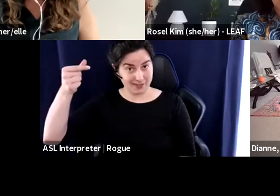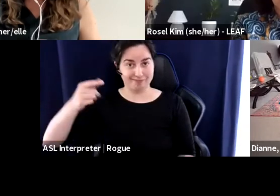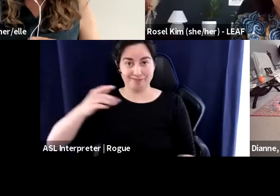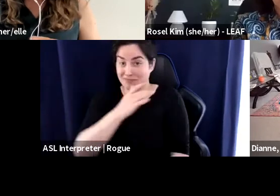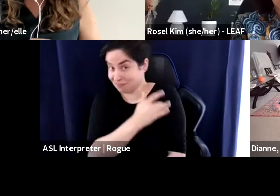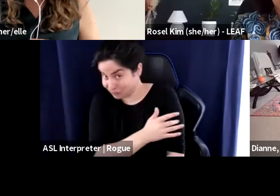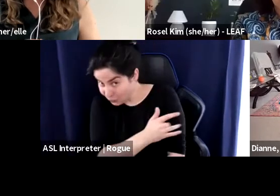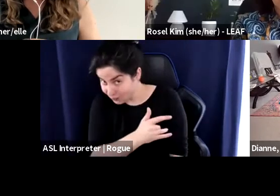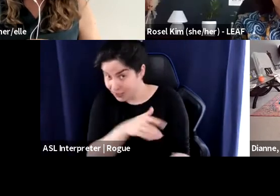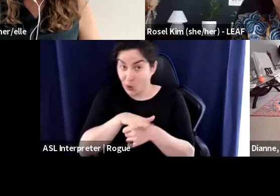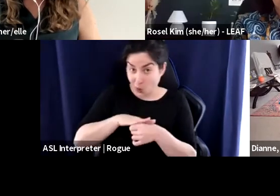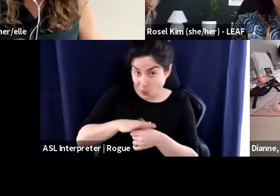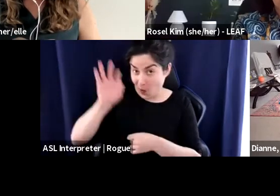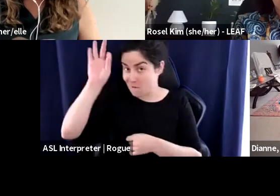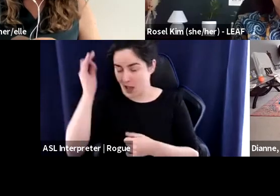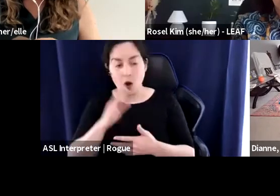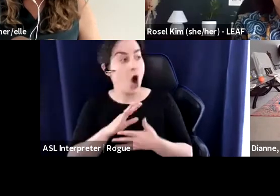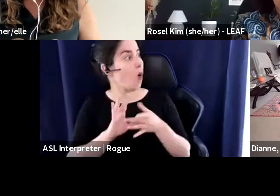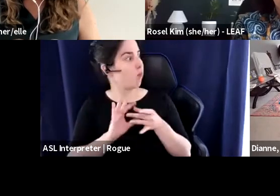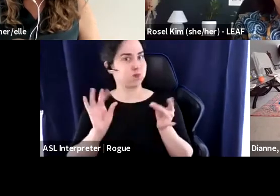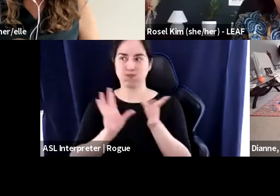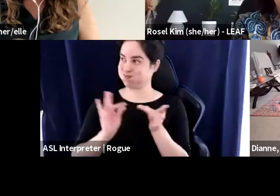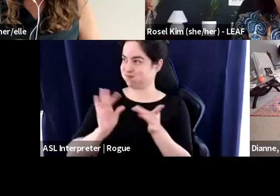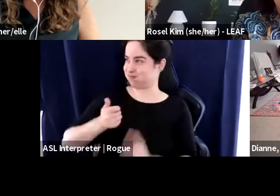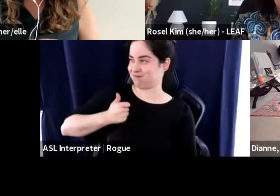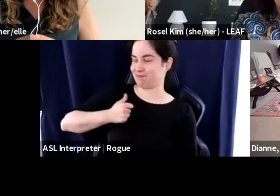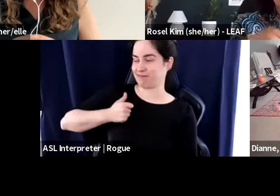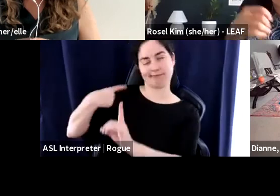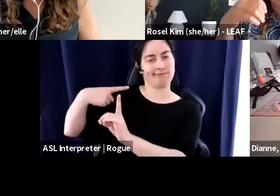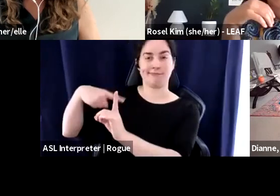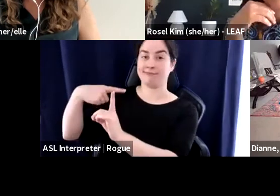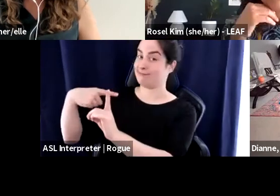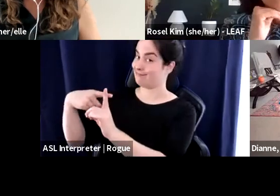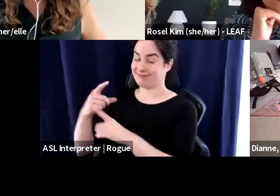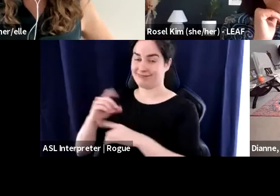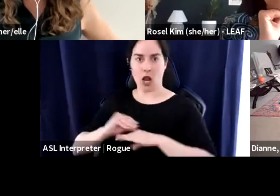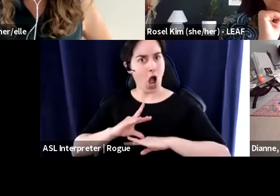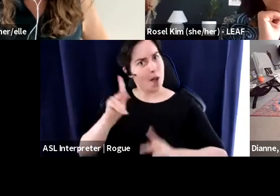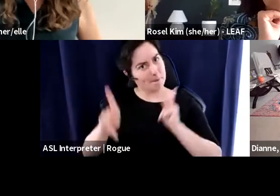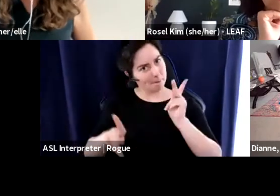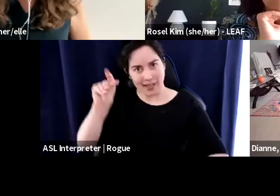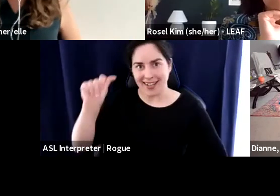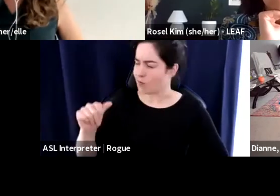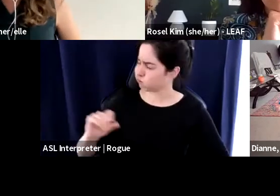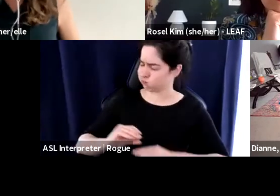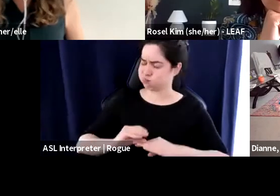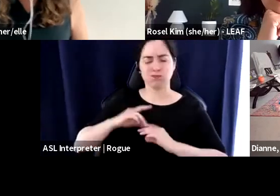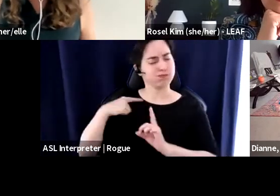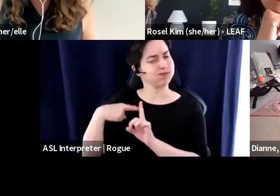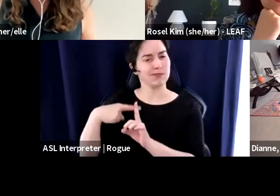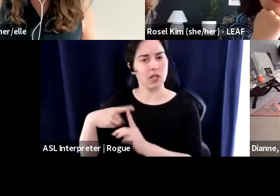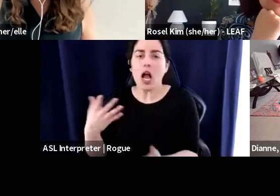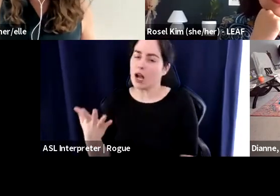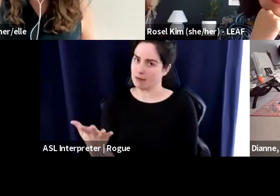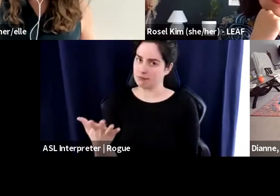spin on Canada's record on human rights for people with disabilities. And of course, there are some positive things to